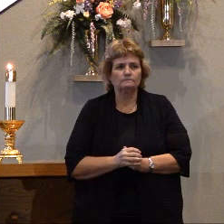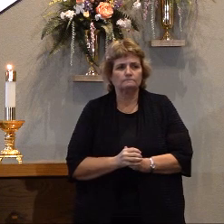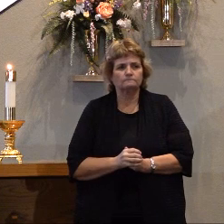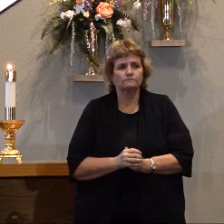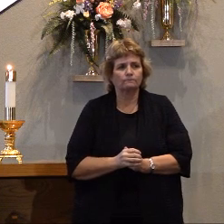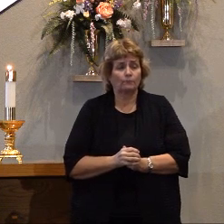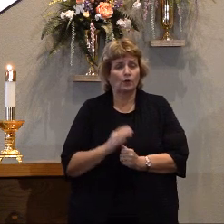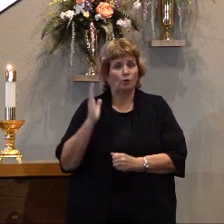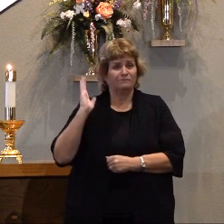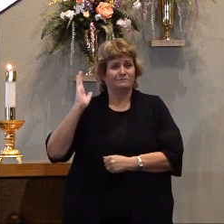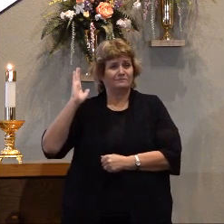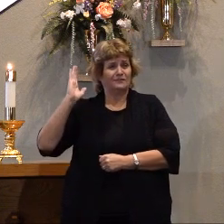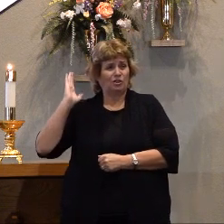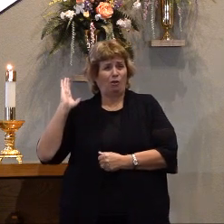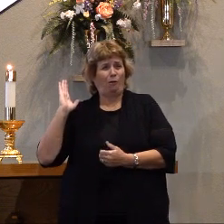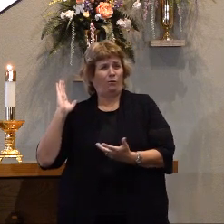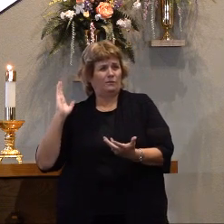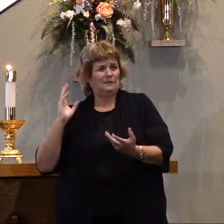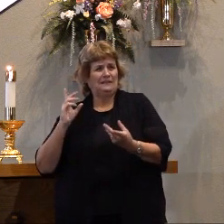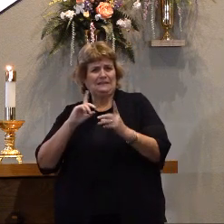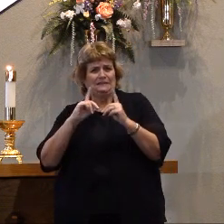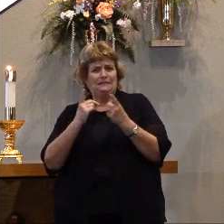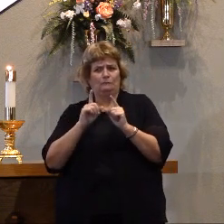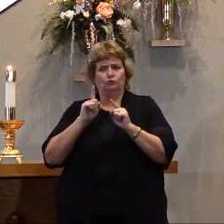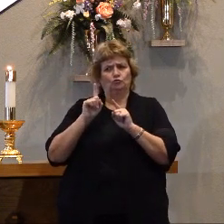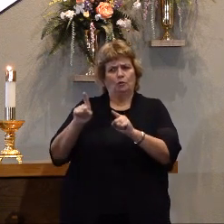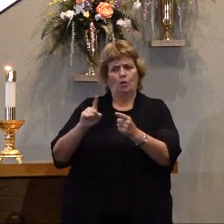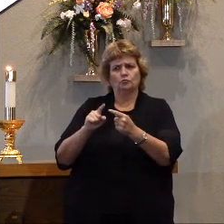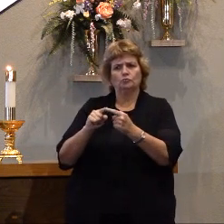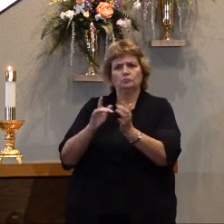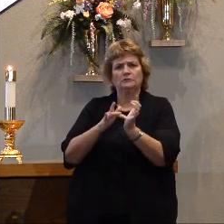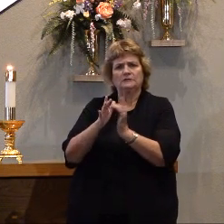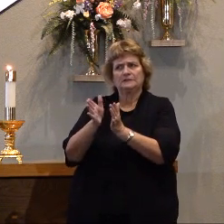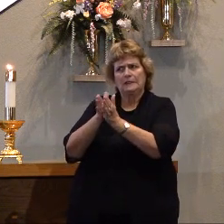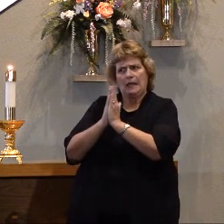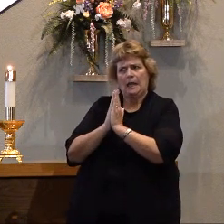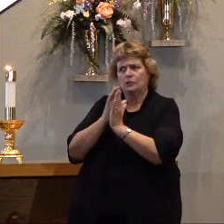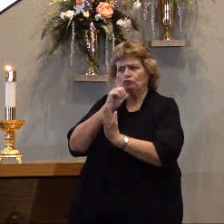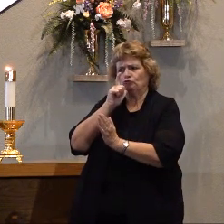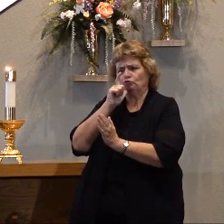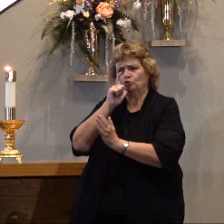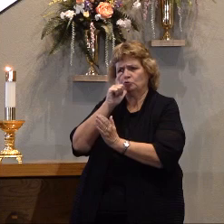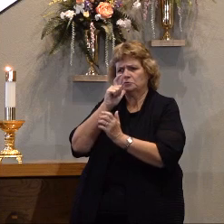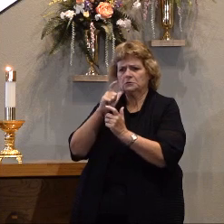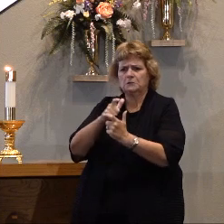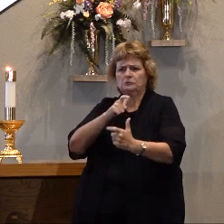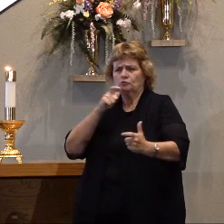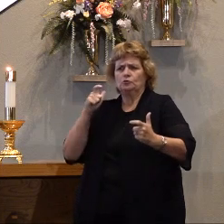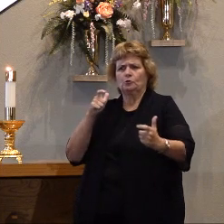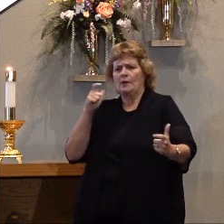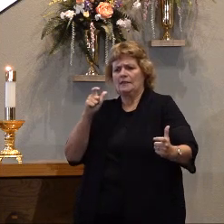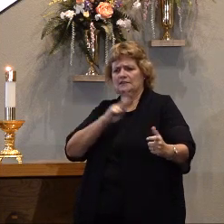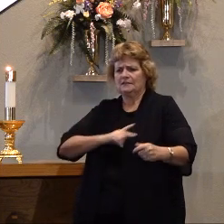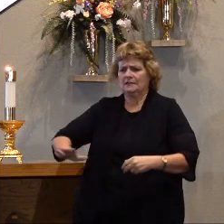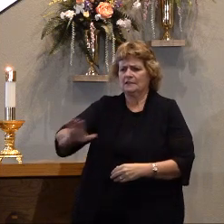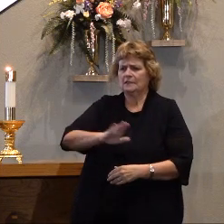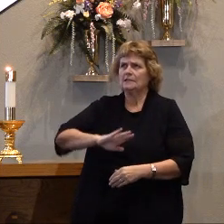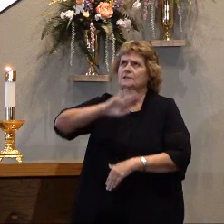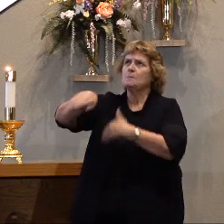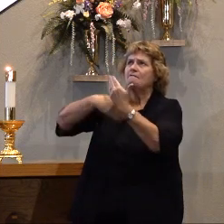At that time, the disciples came to Jesus and asked, "Who is the greatest in the kingdom of